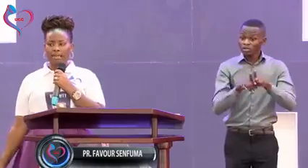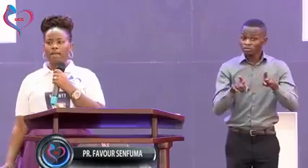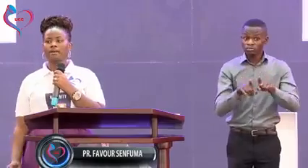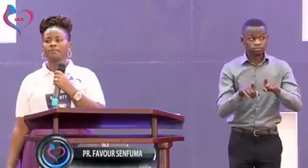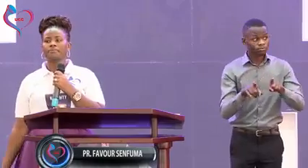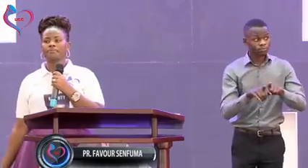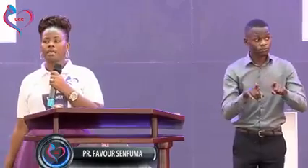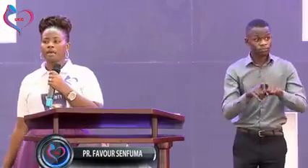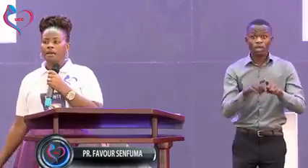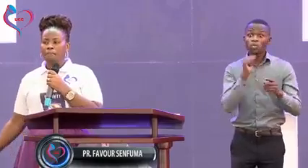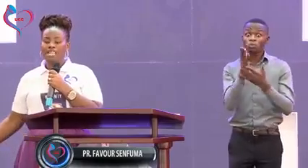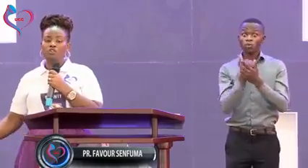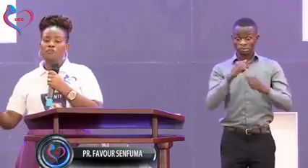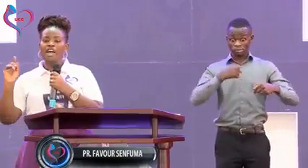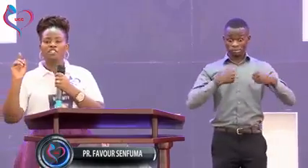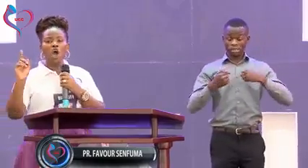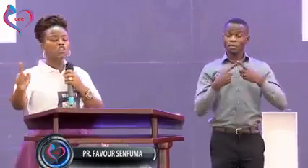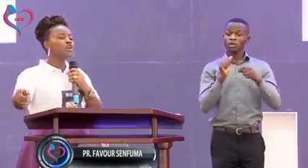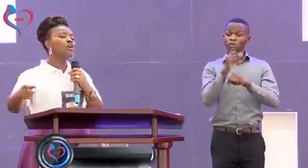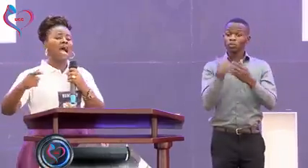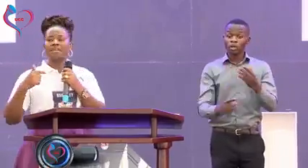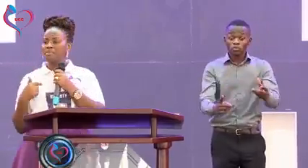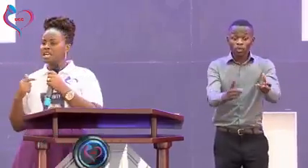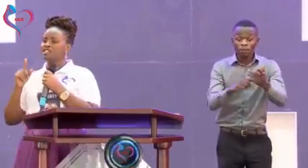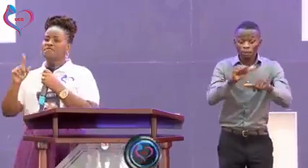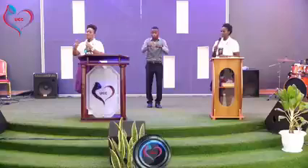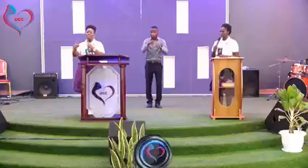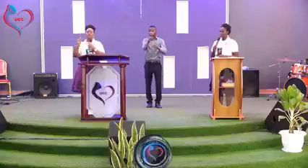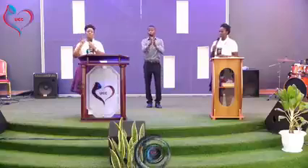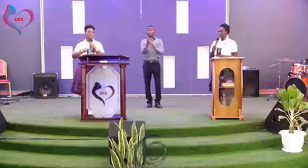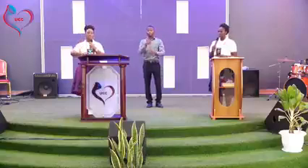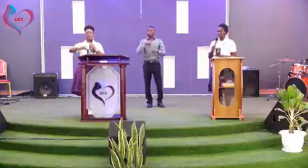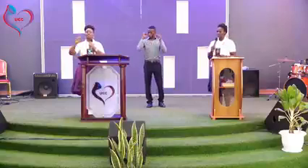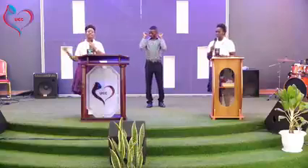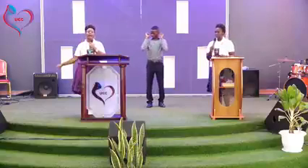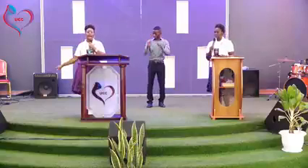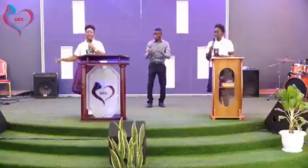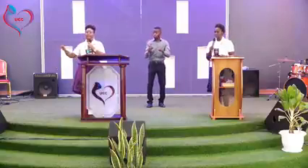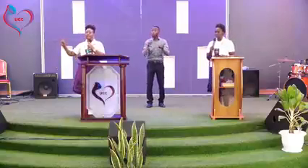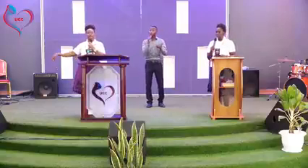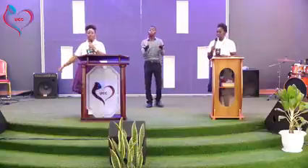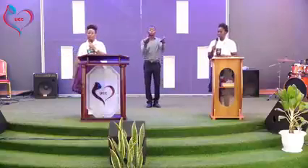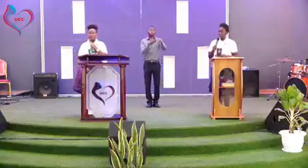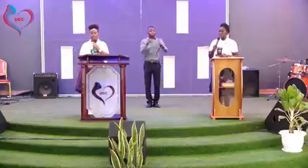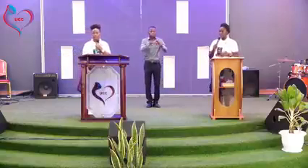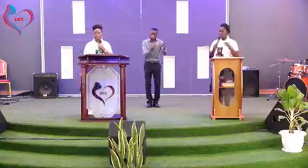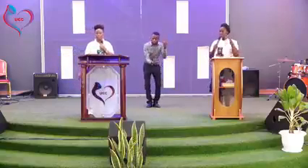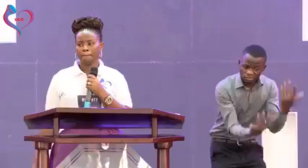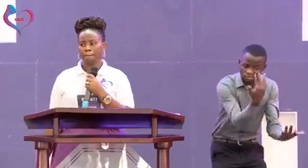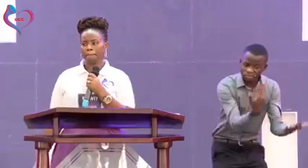his own sake. But to fetch on you and me so that we may not die in